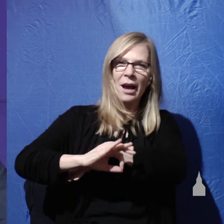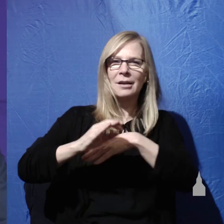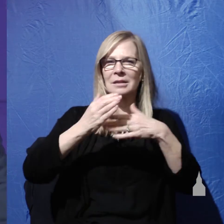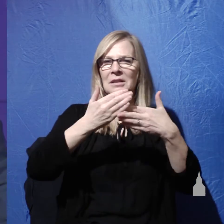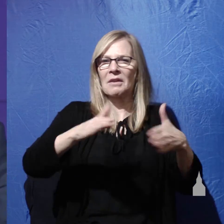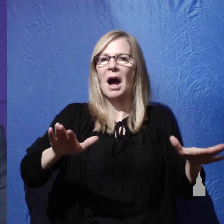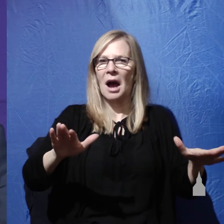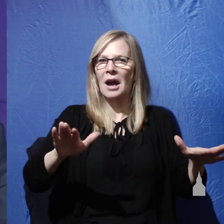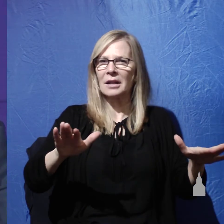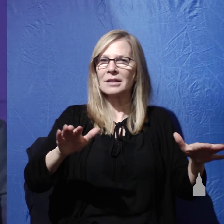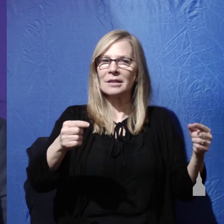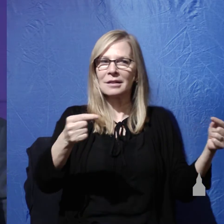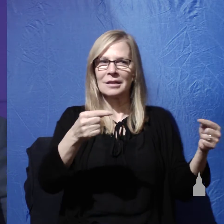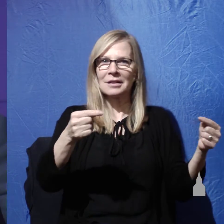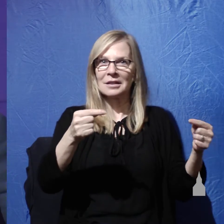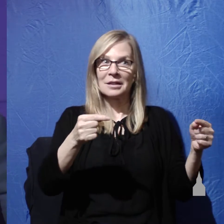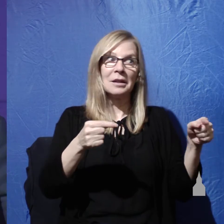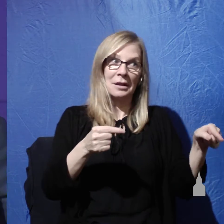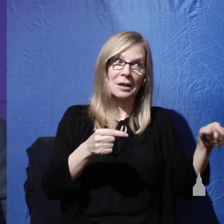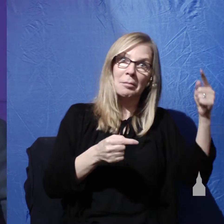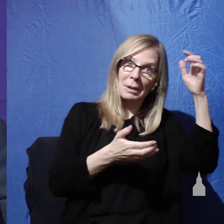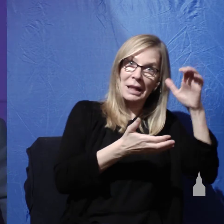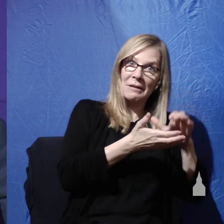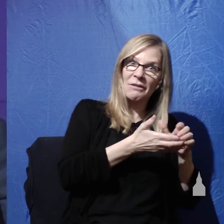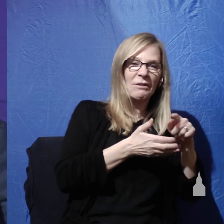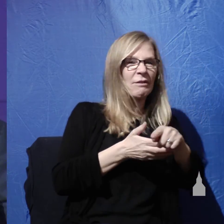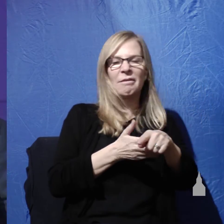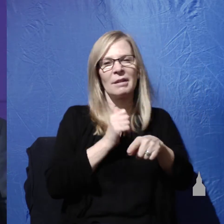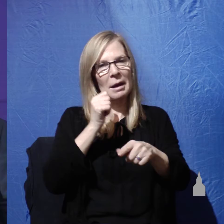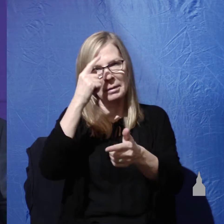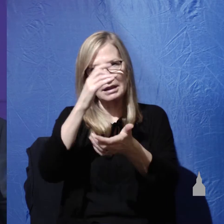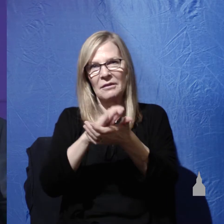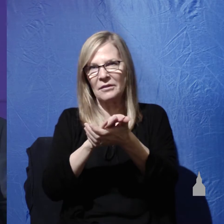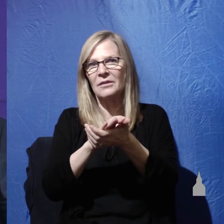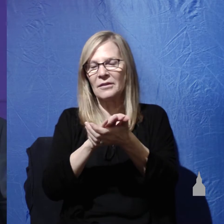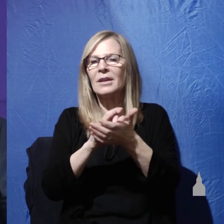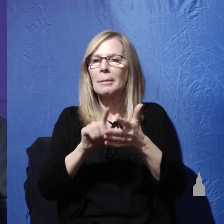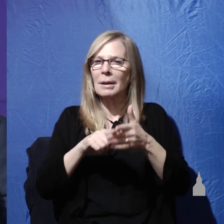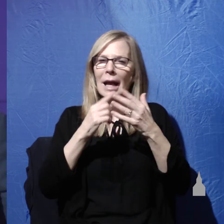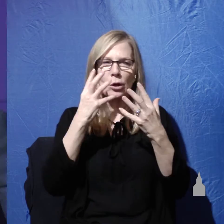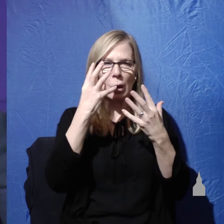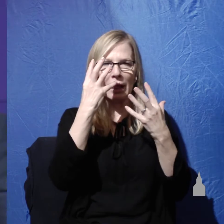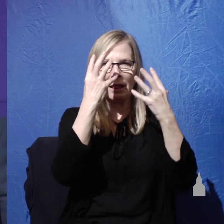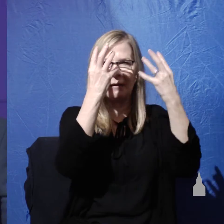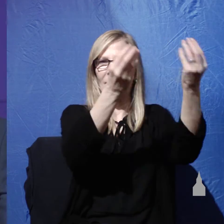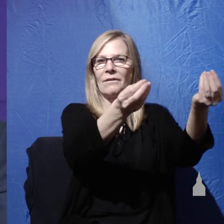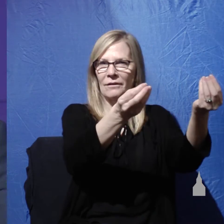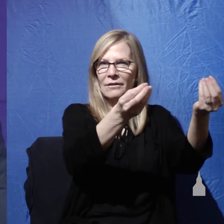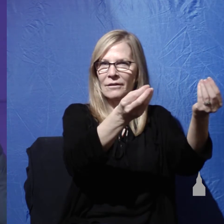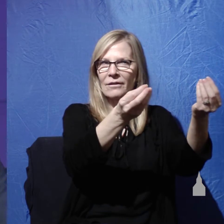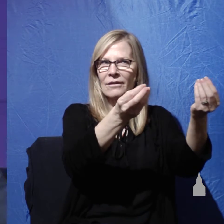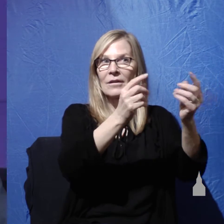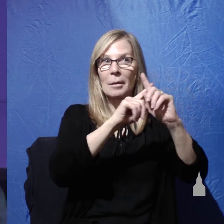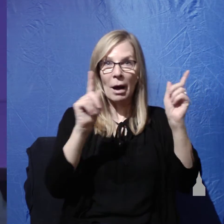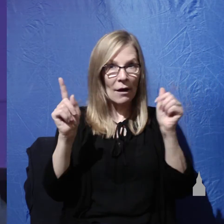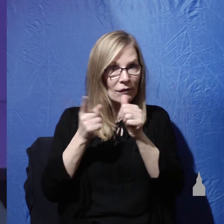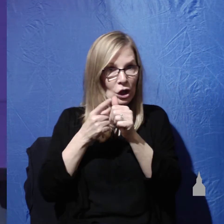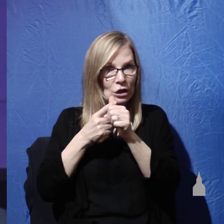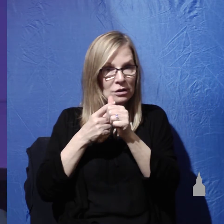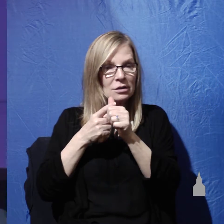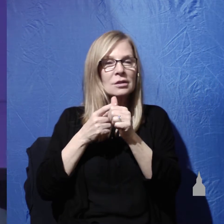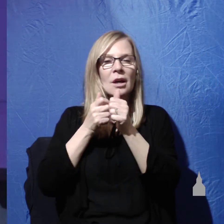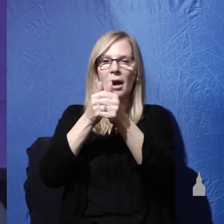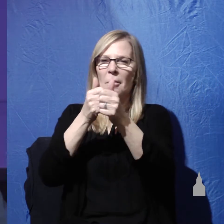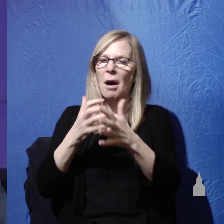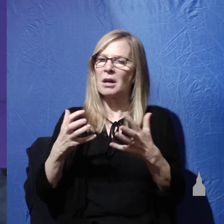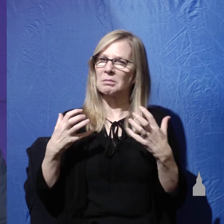divide between those who believed and those who did not. And they began to leave Paul's residence, but not before the apostle